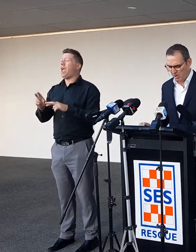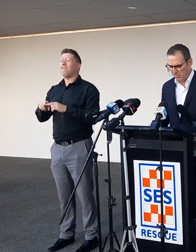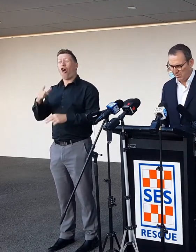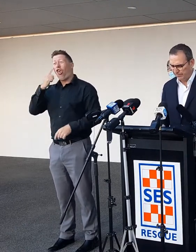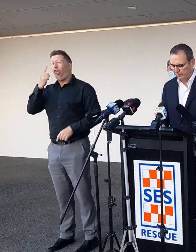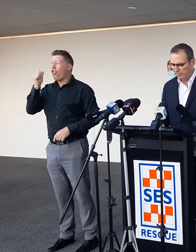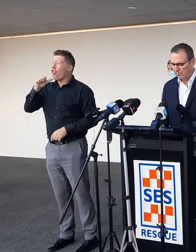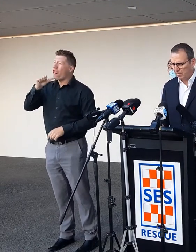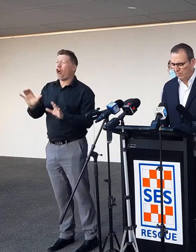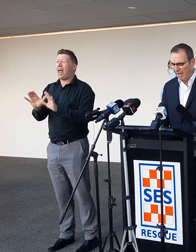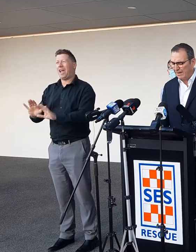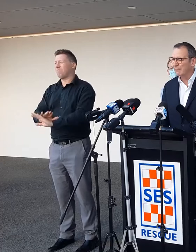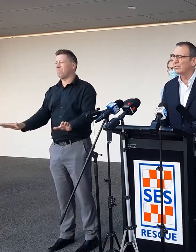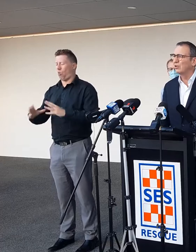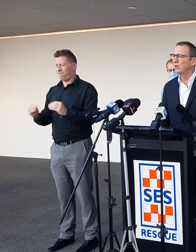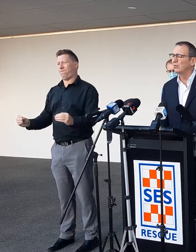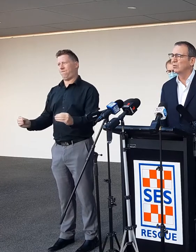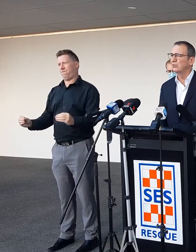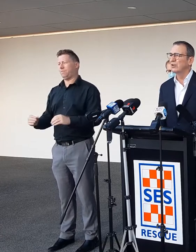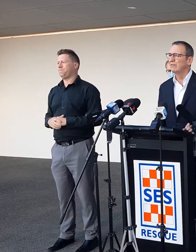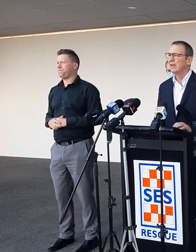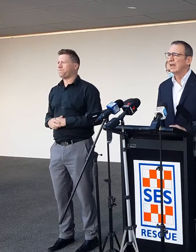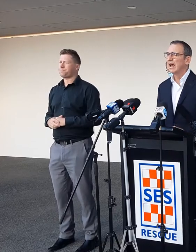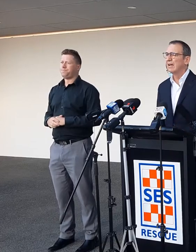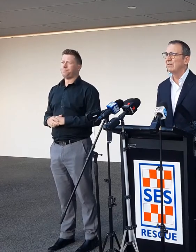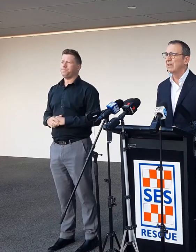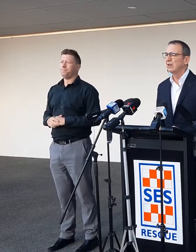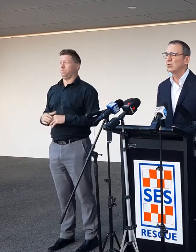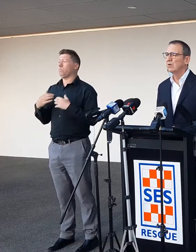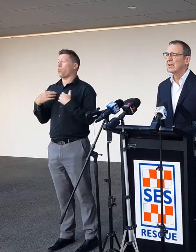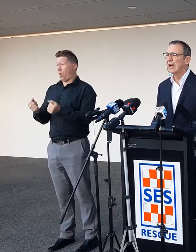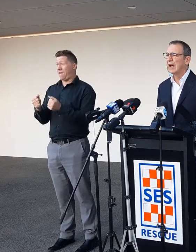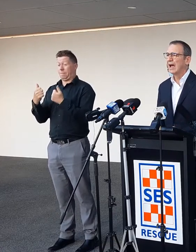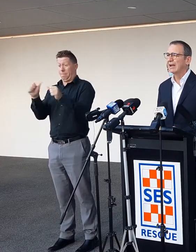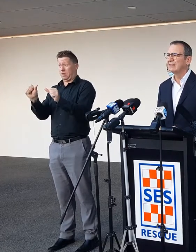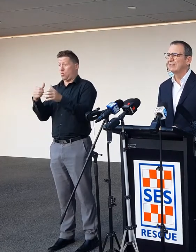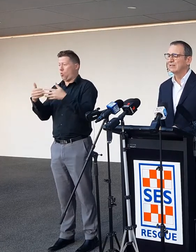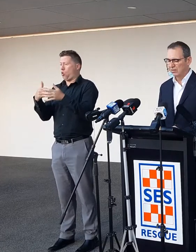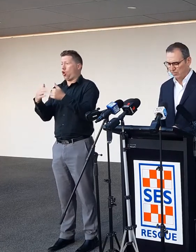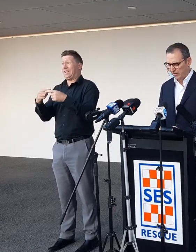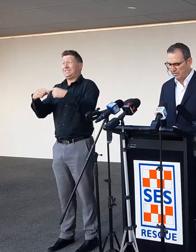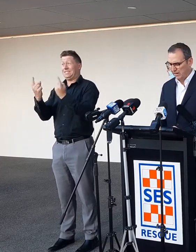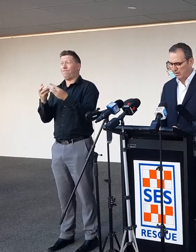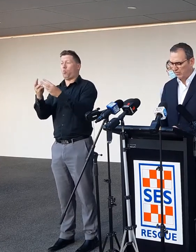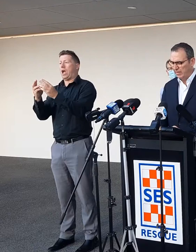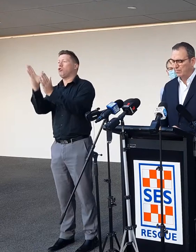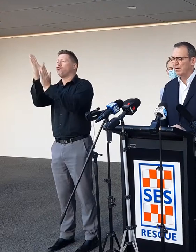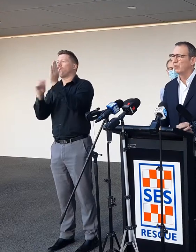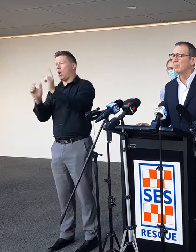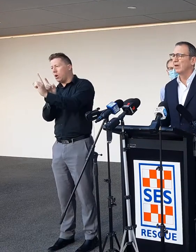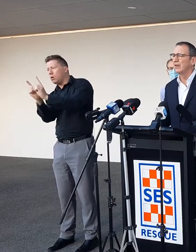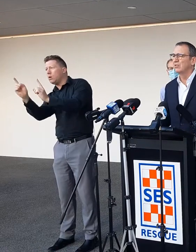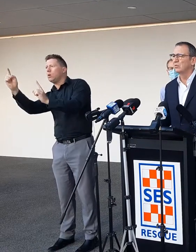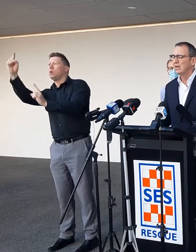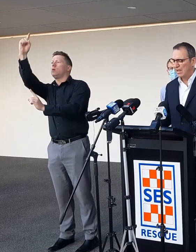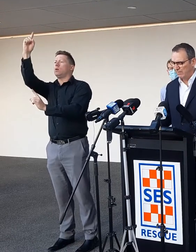at the moment. We have been able to secure an alternative heavy vehicle access into the Northern Territory. That's been